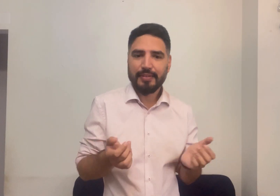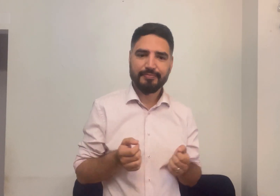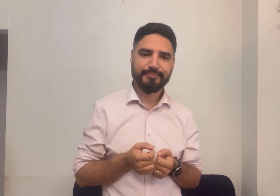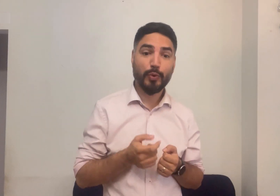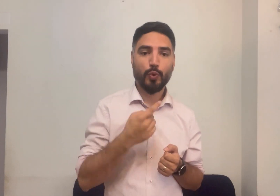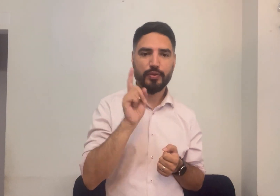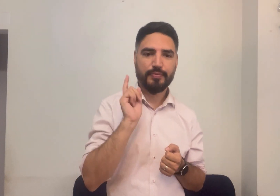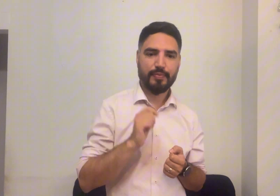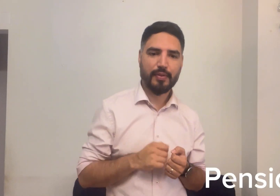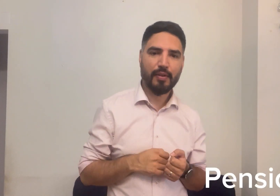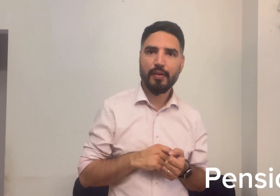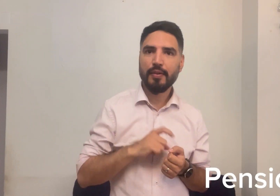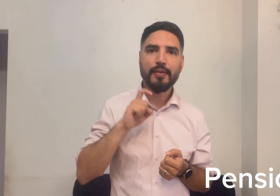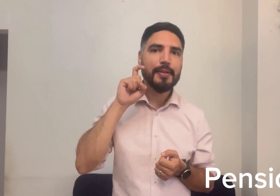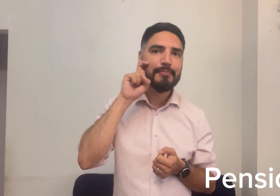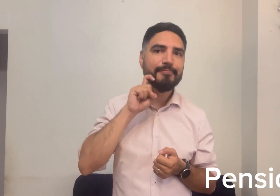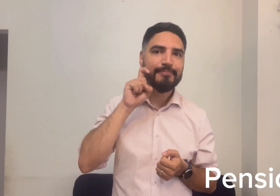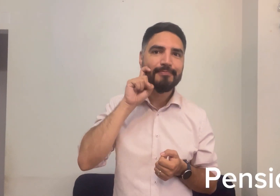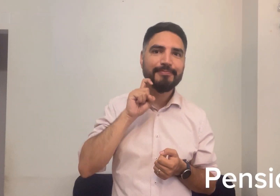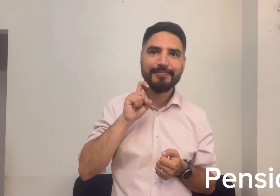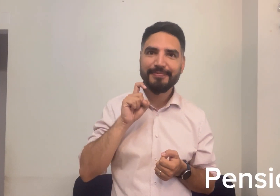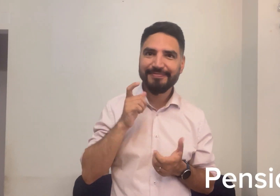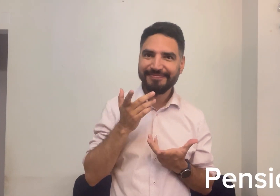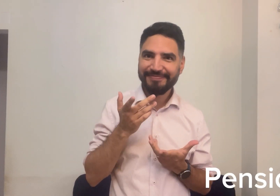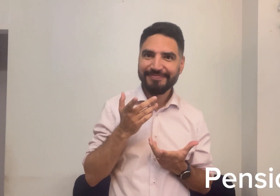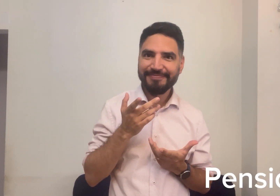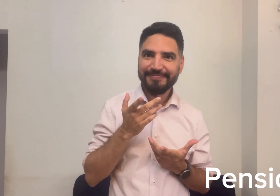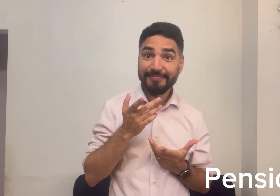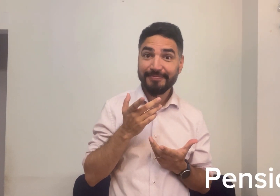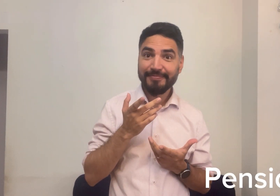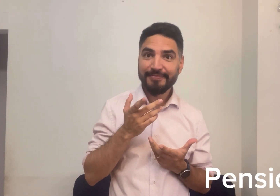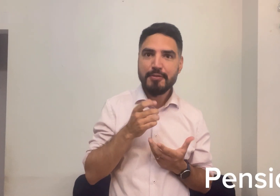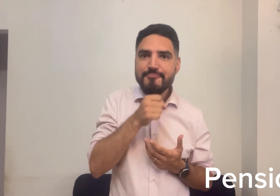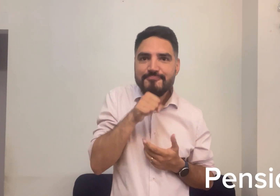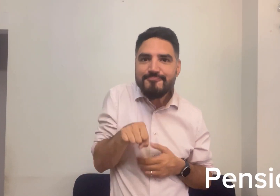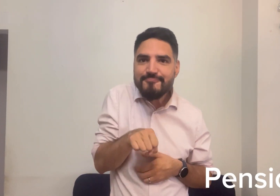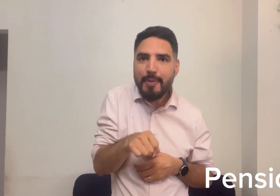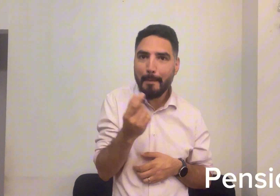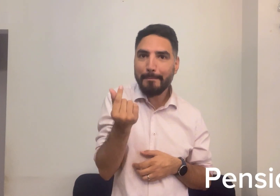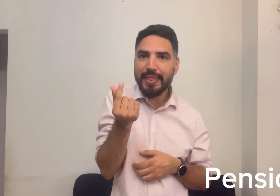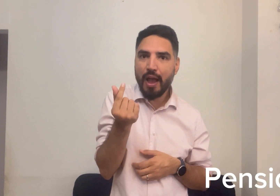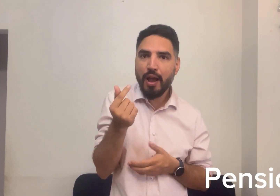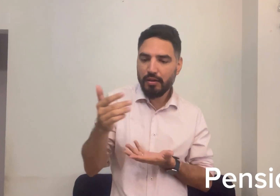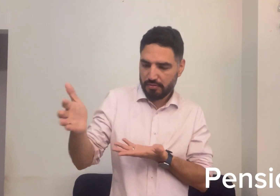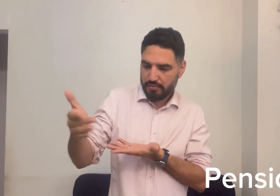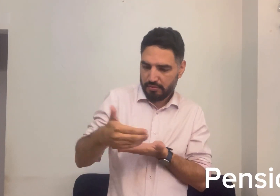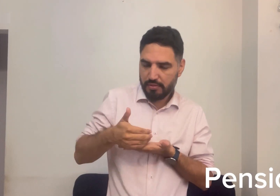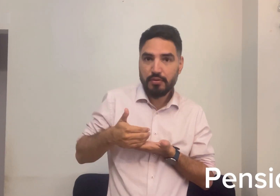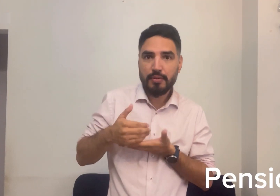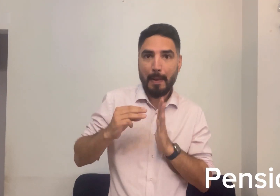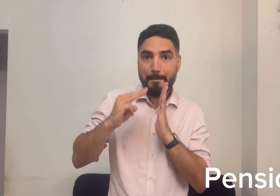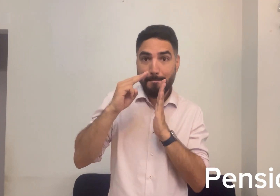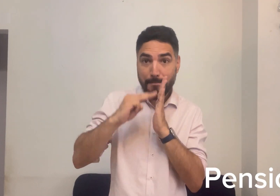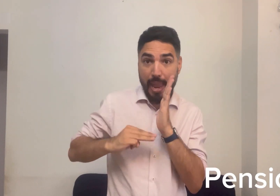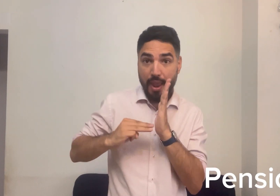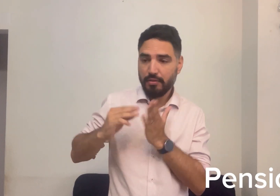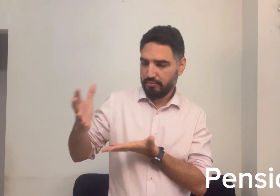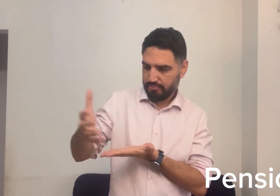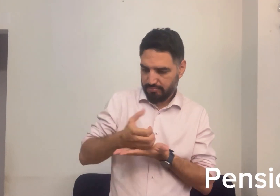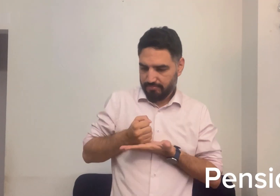Another example, the sign some people in Tirana use for pension, right? We are referring to pension, meaning a person who withdraws money monthly